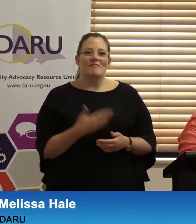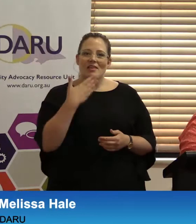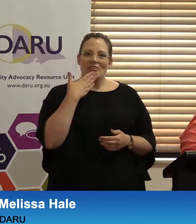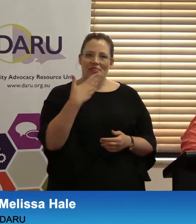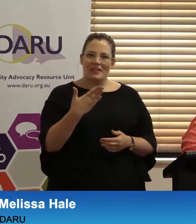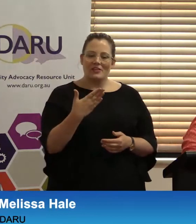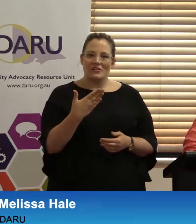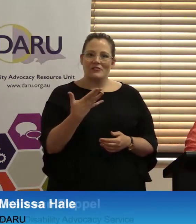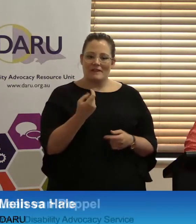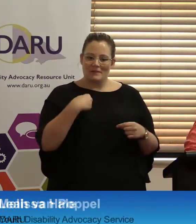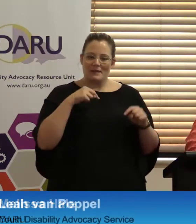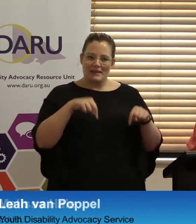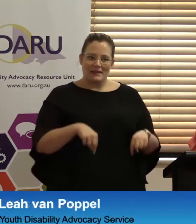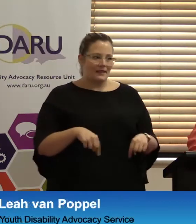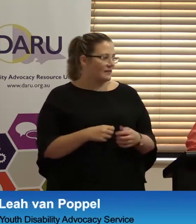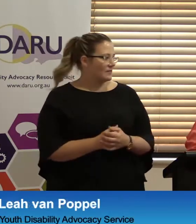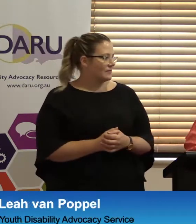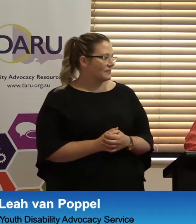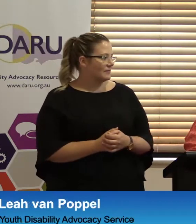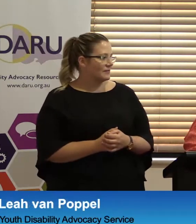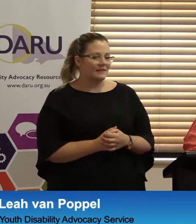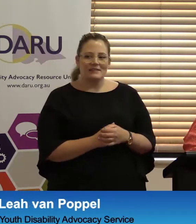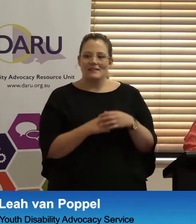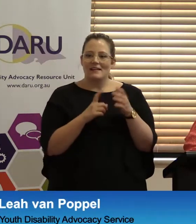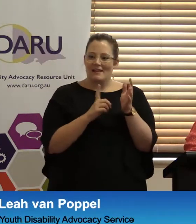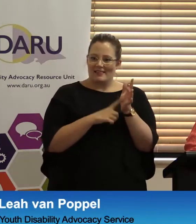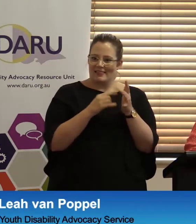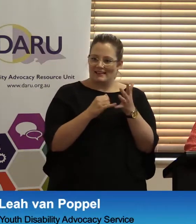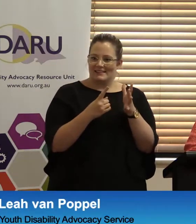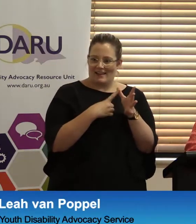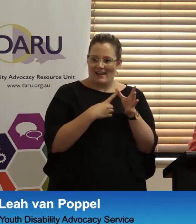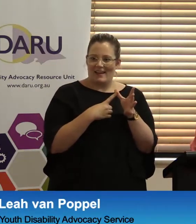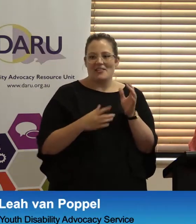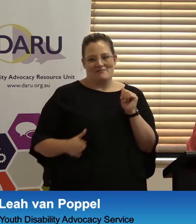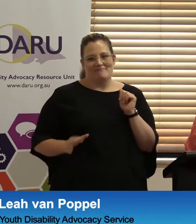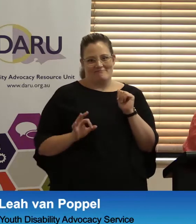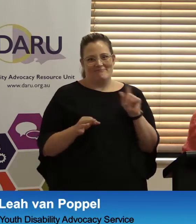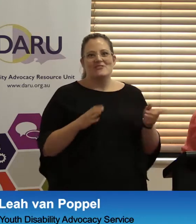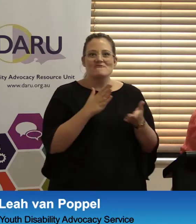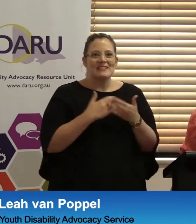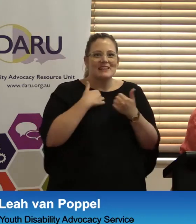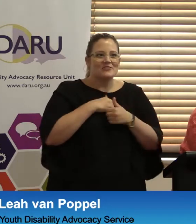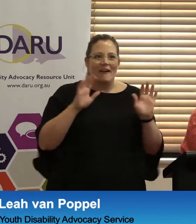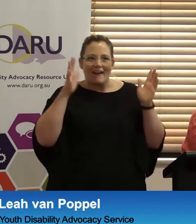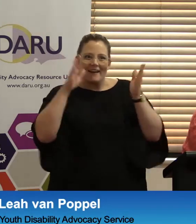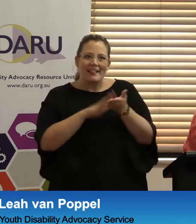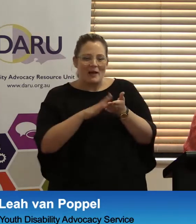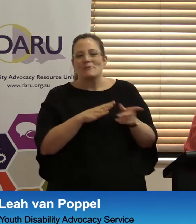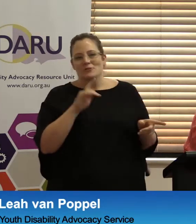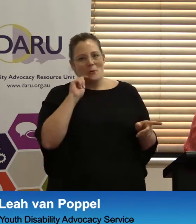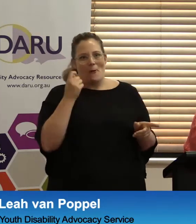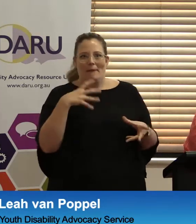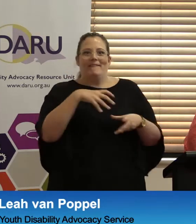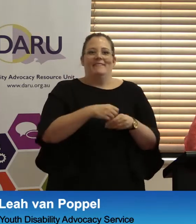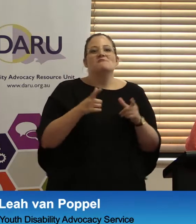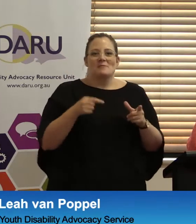today. Lisa really loved the applause, but hopefully she's not going to be too much a part of this presentation. I'd